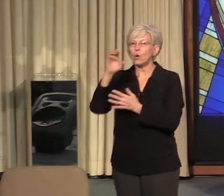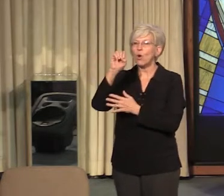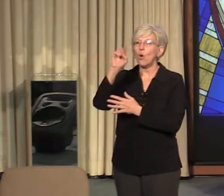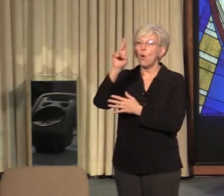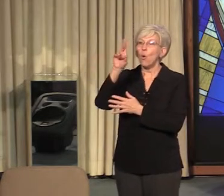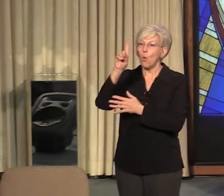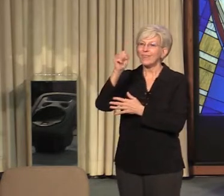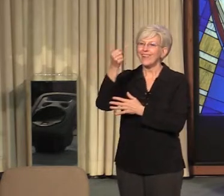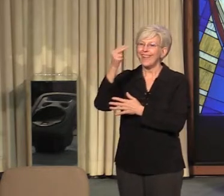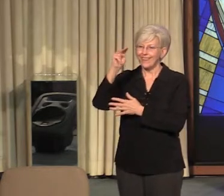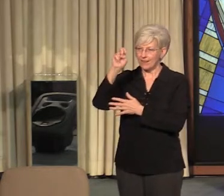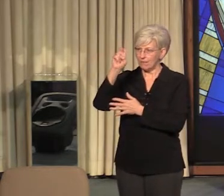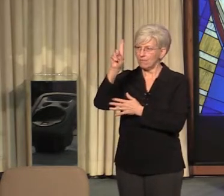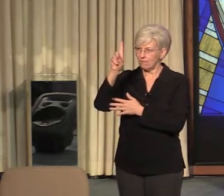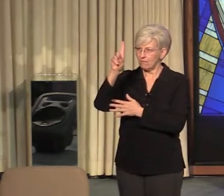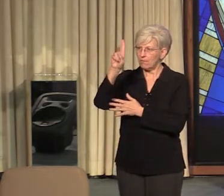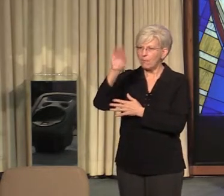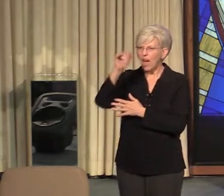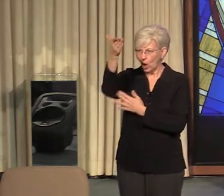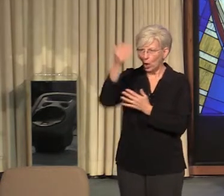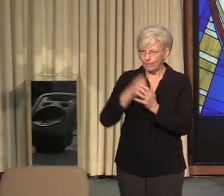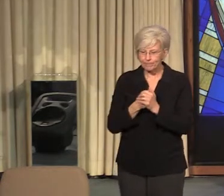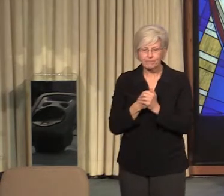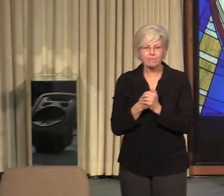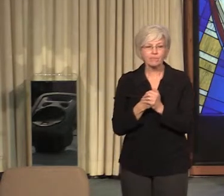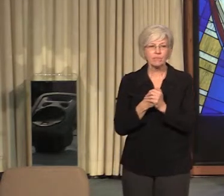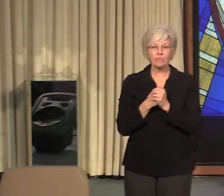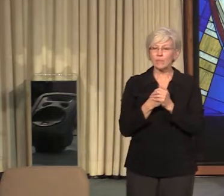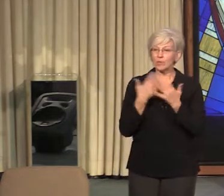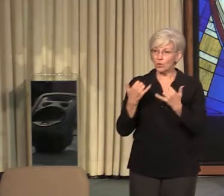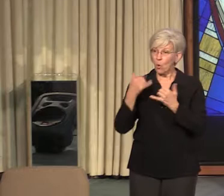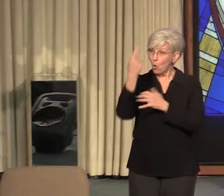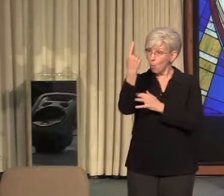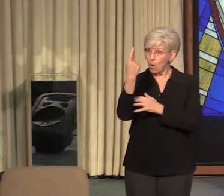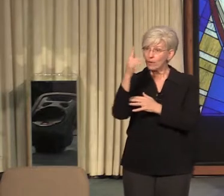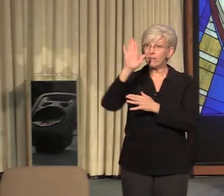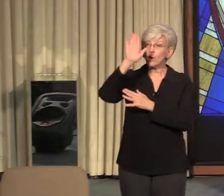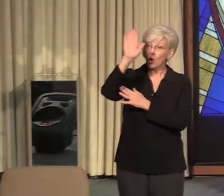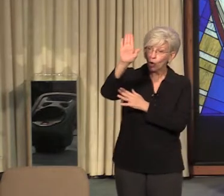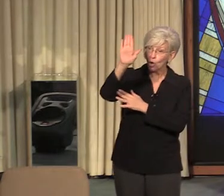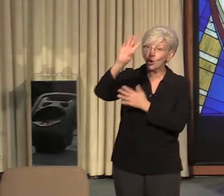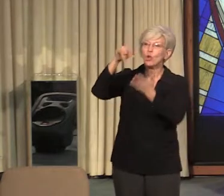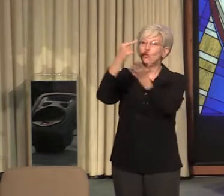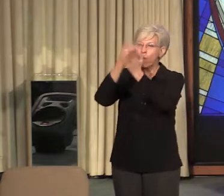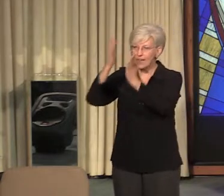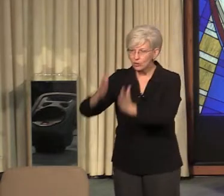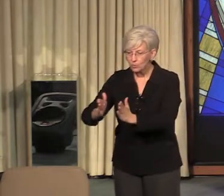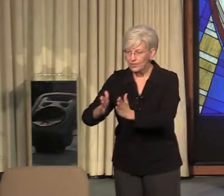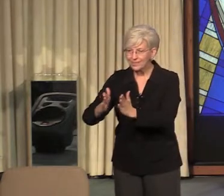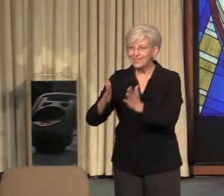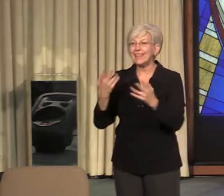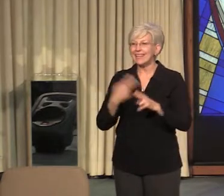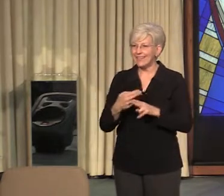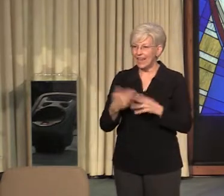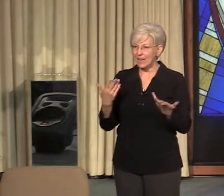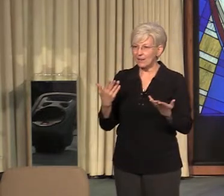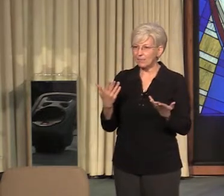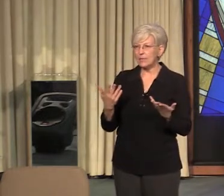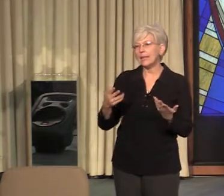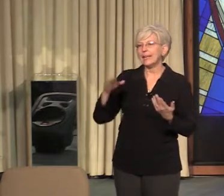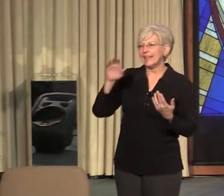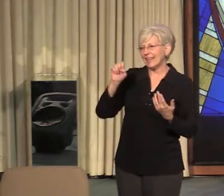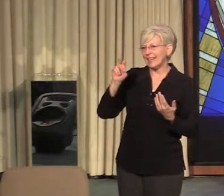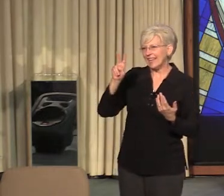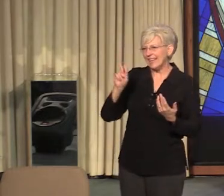Hopkins. But in this particular case, it was one of her graduates named E.B. Weeks. And he was giving a talk, and